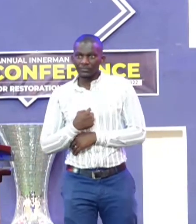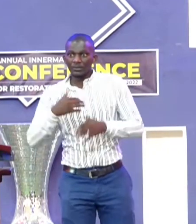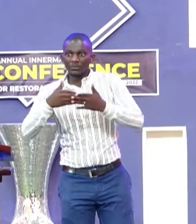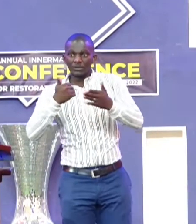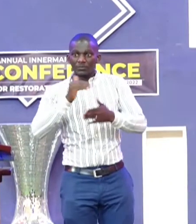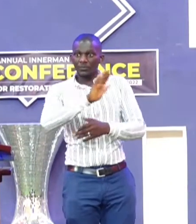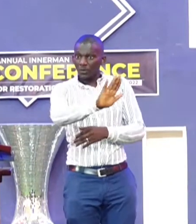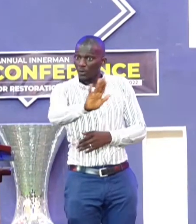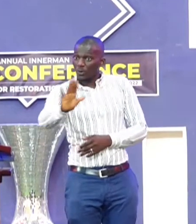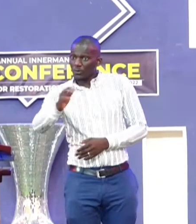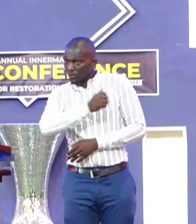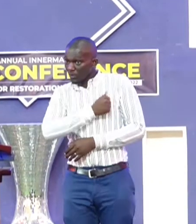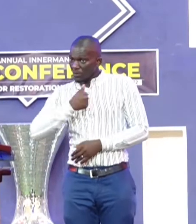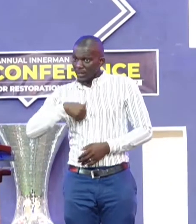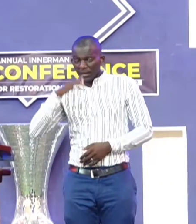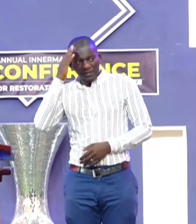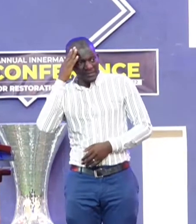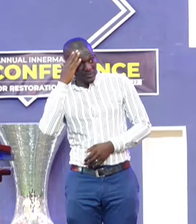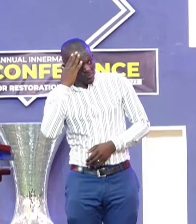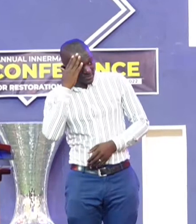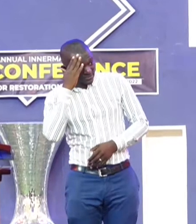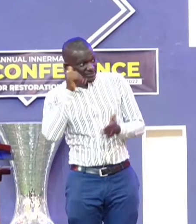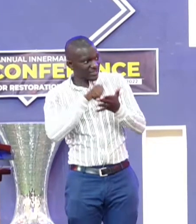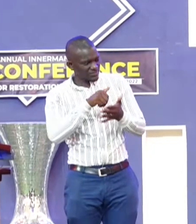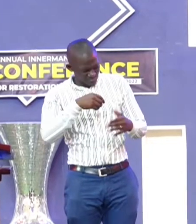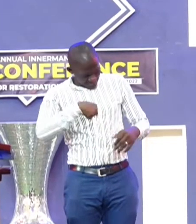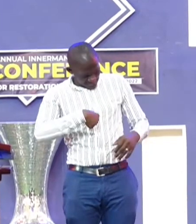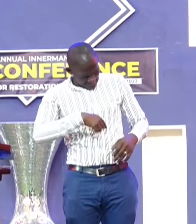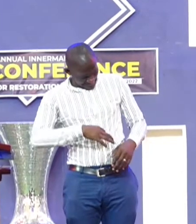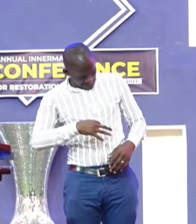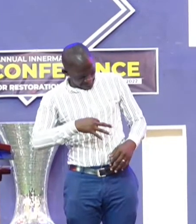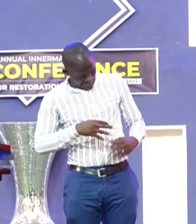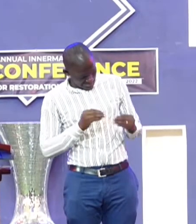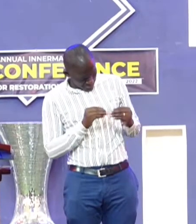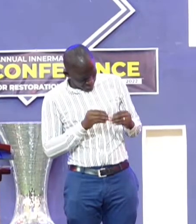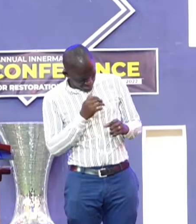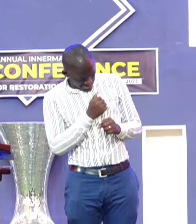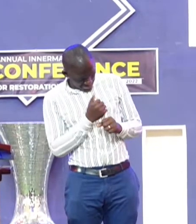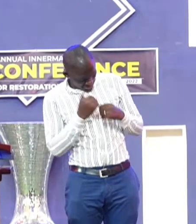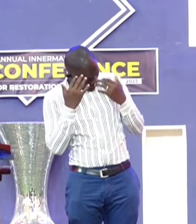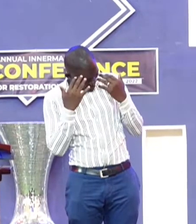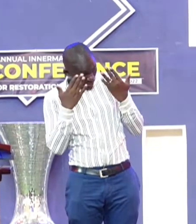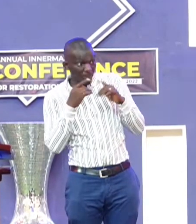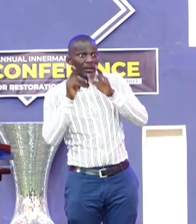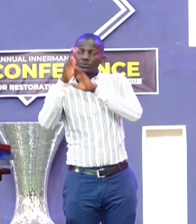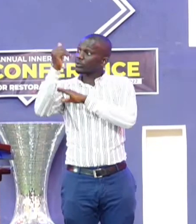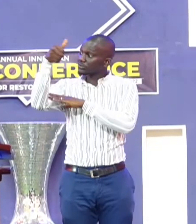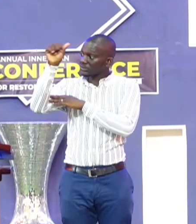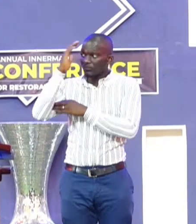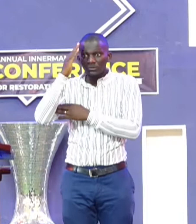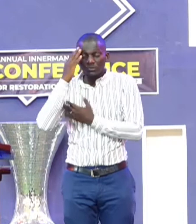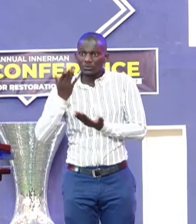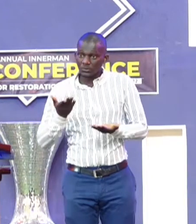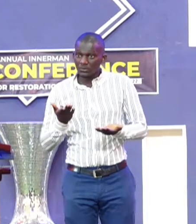mulenzi oboli muwala Katonda nga akimanya. Before your mama knew within her belly or her womb whether you were boy